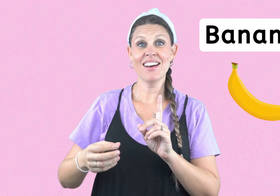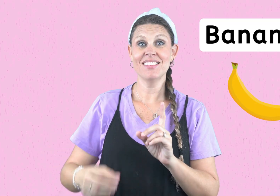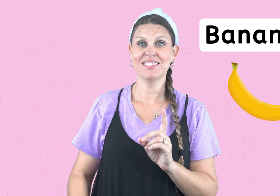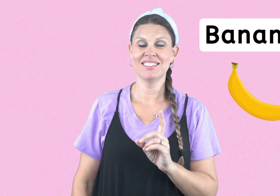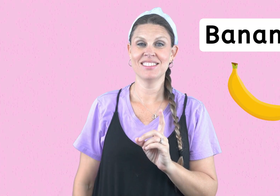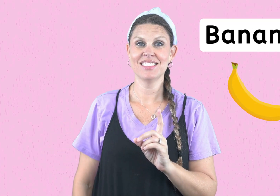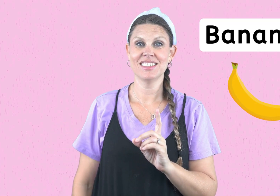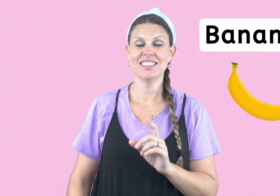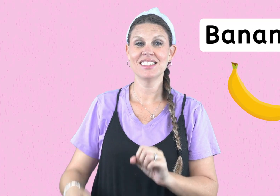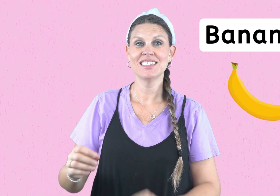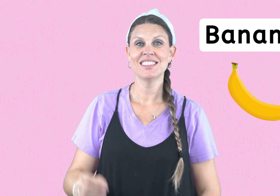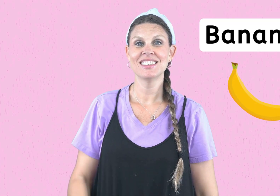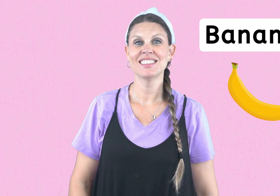Banana,